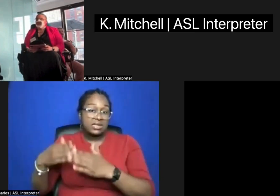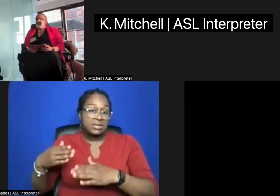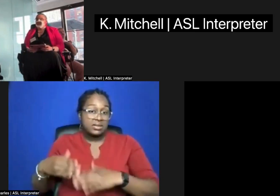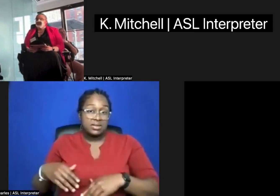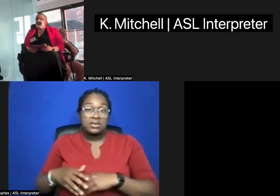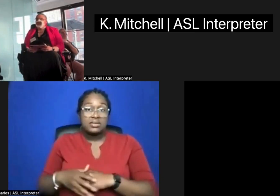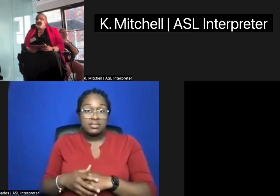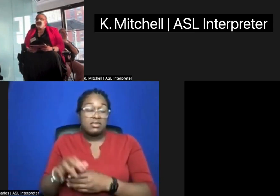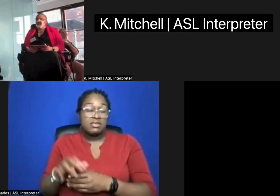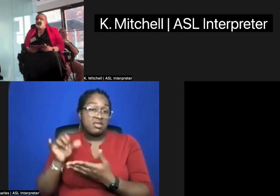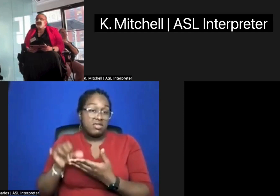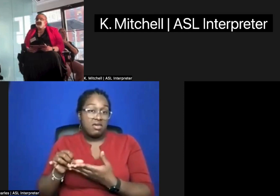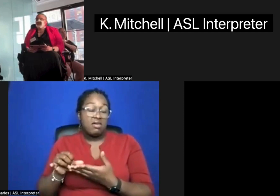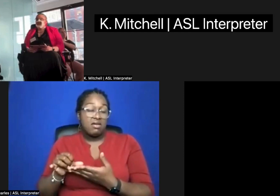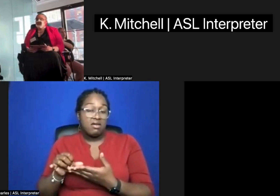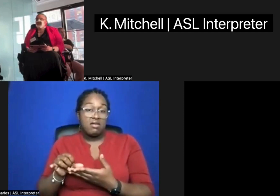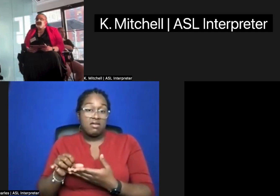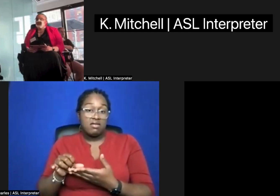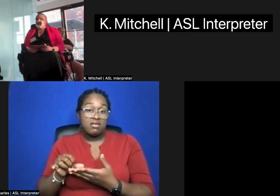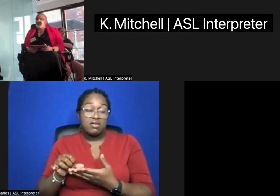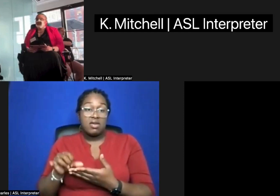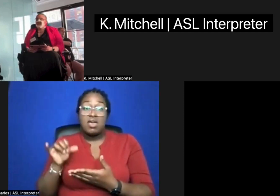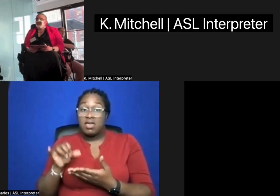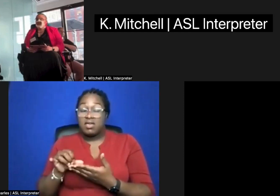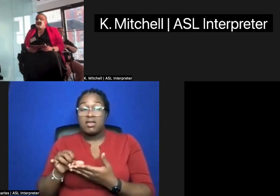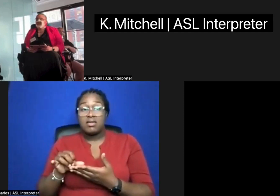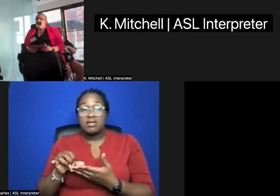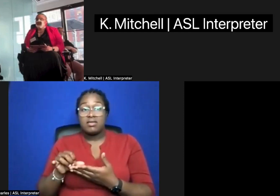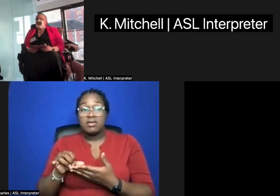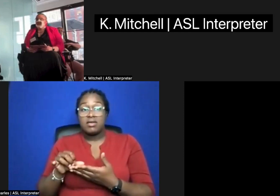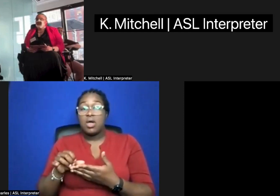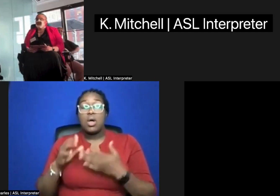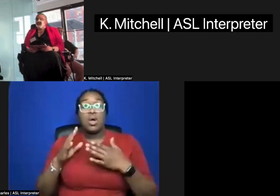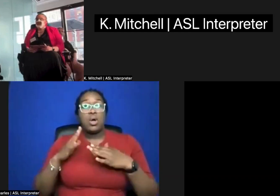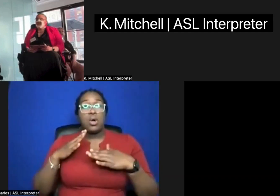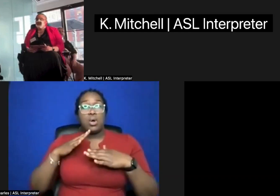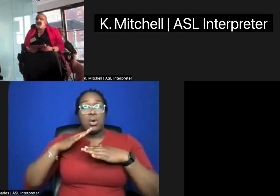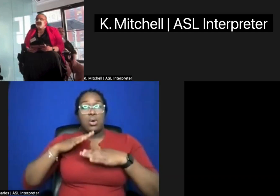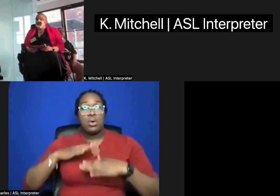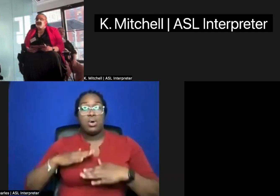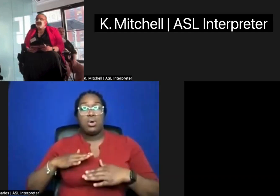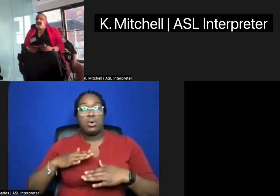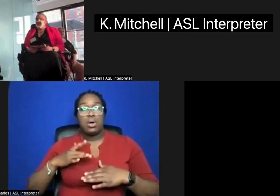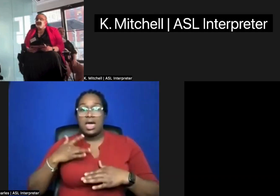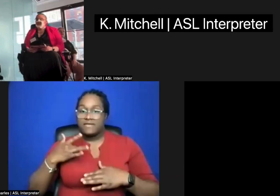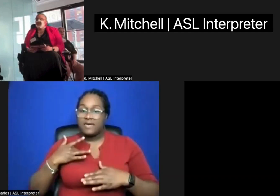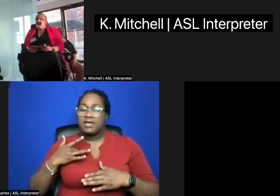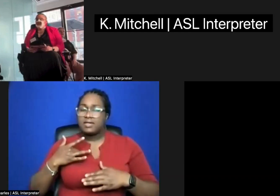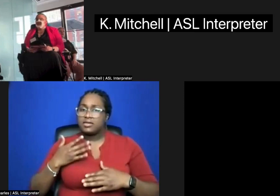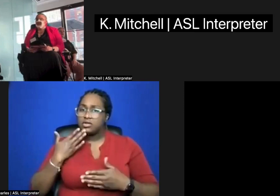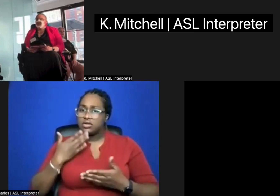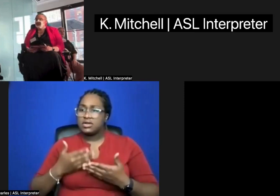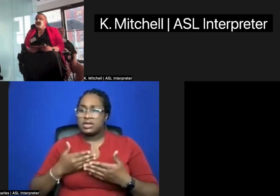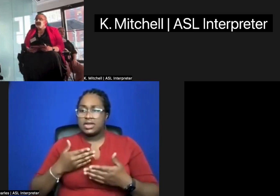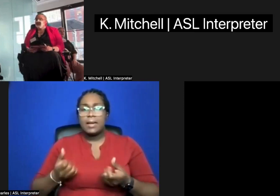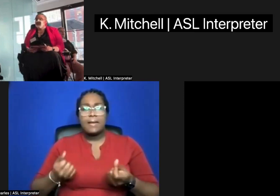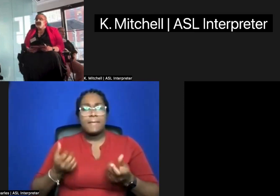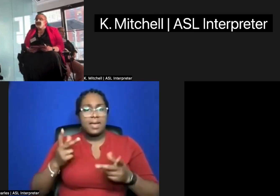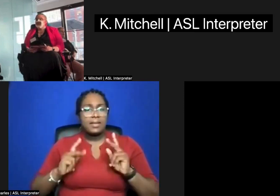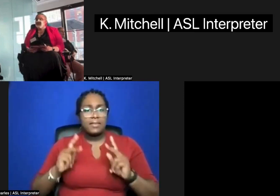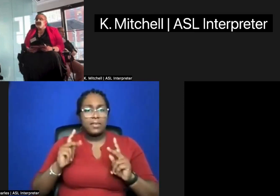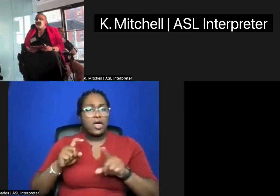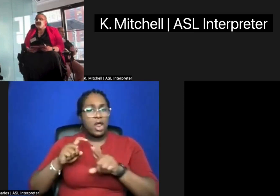really took a lot of, that was very much a relief for me. And I found that all the places that I called practice that.